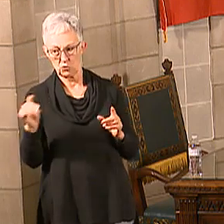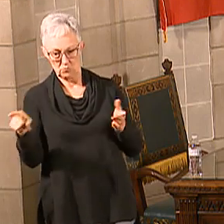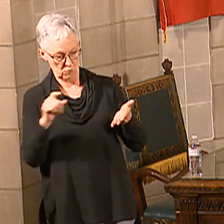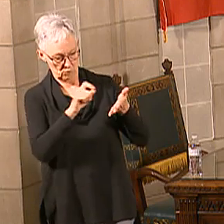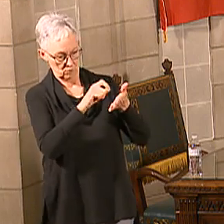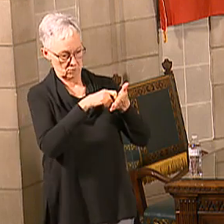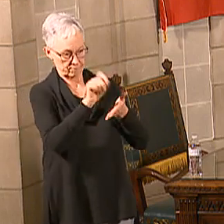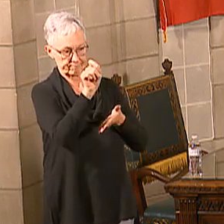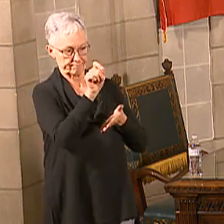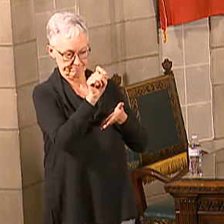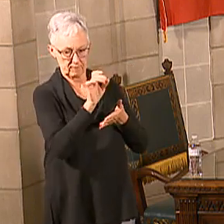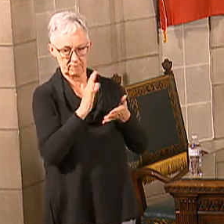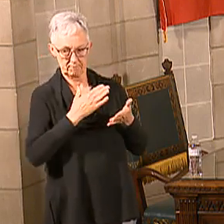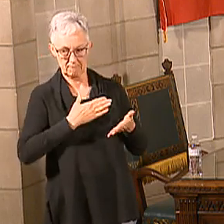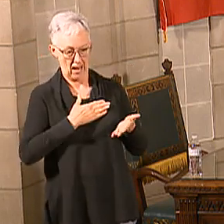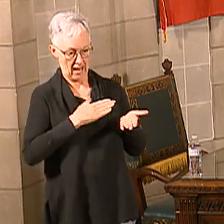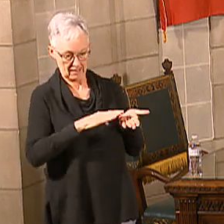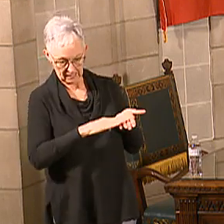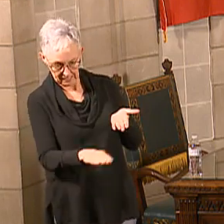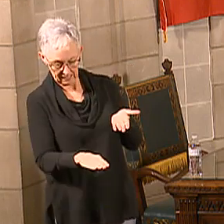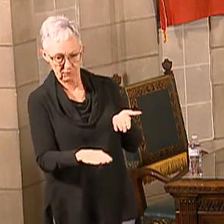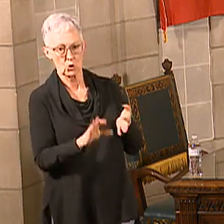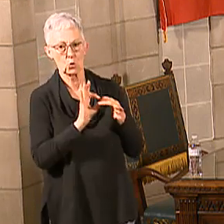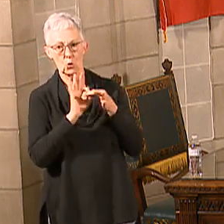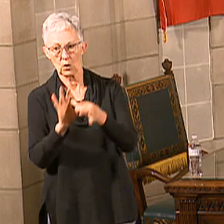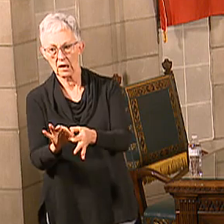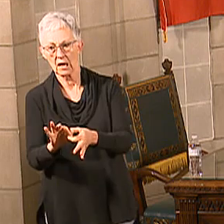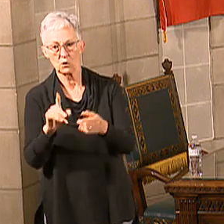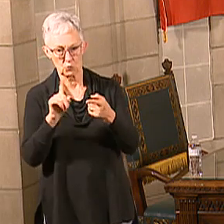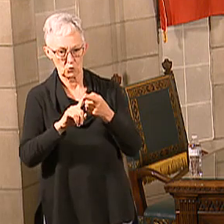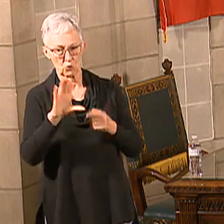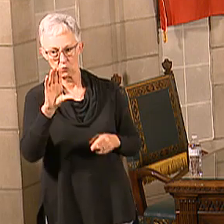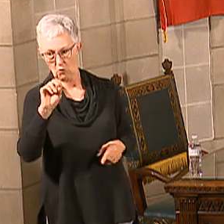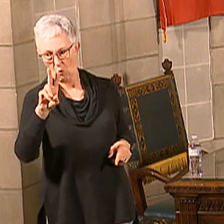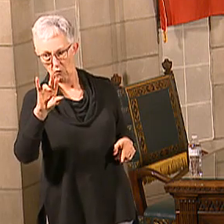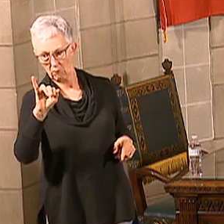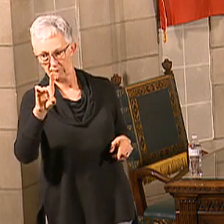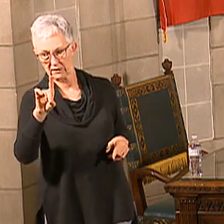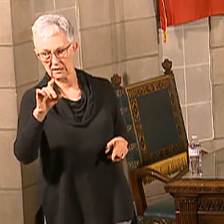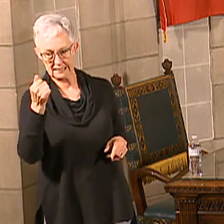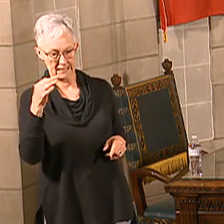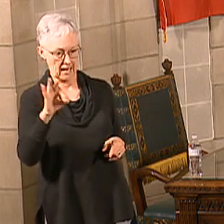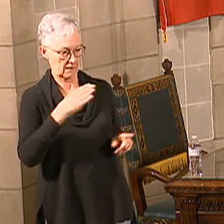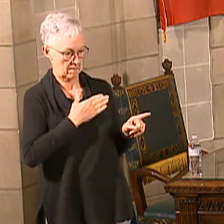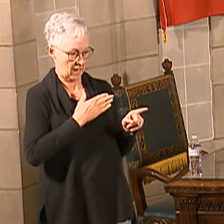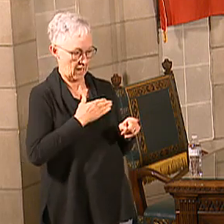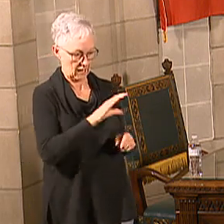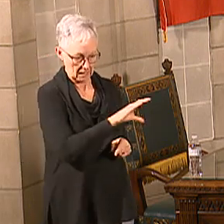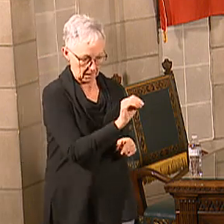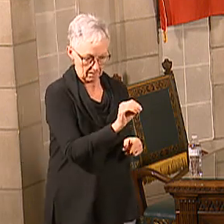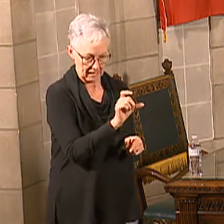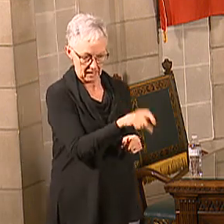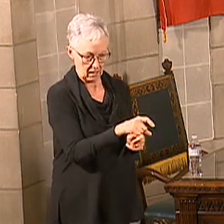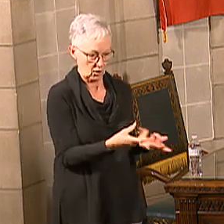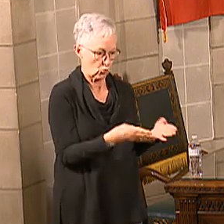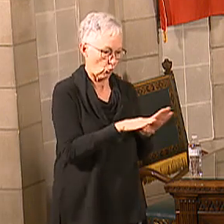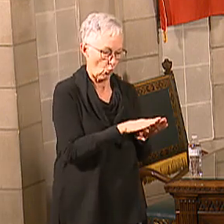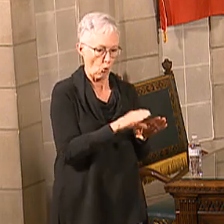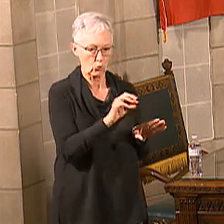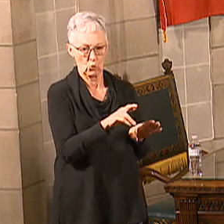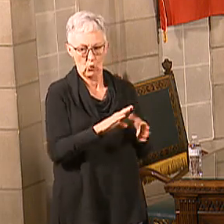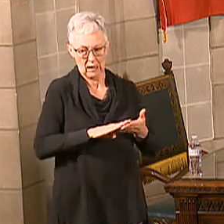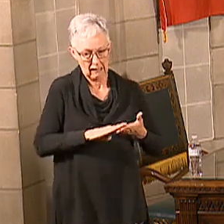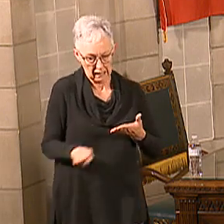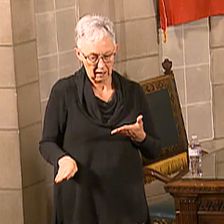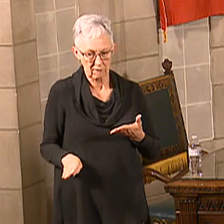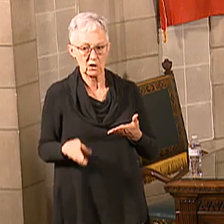your COVID-19 shutdown, layoff. If you provide information in that claim about your self-employment